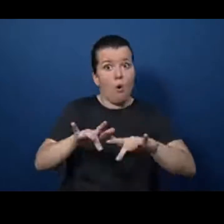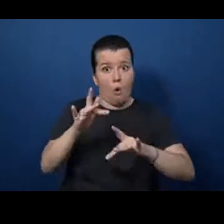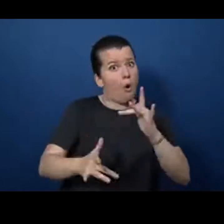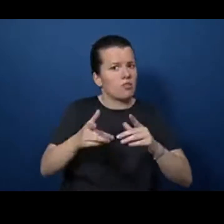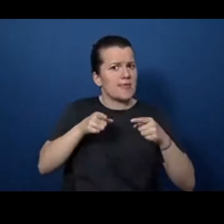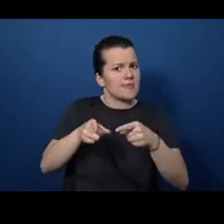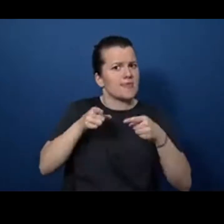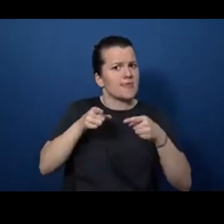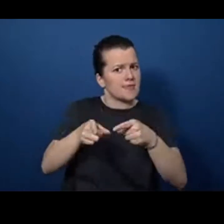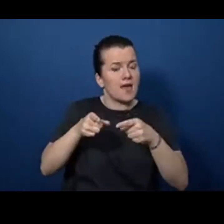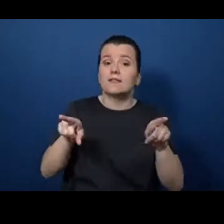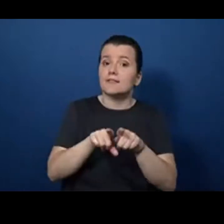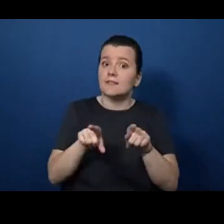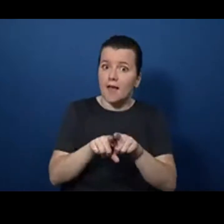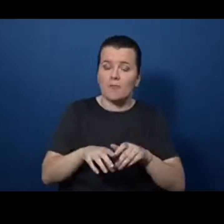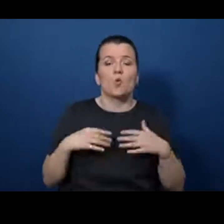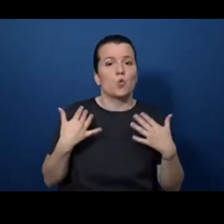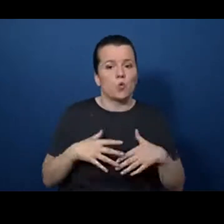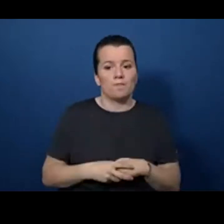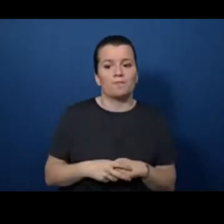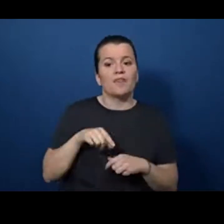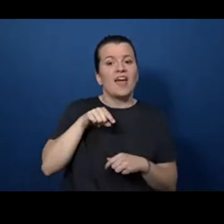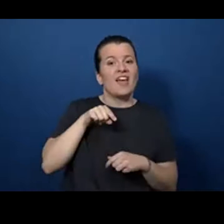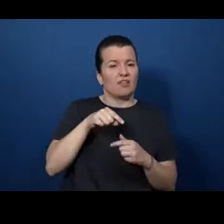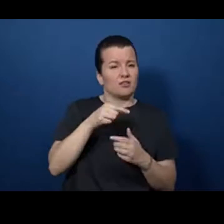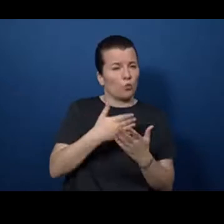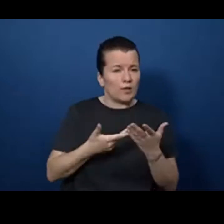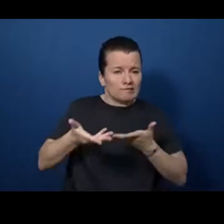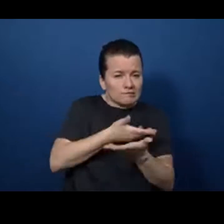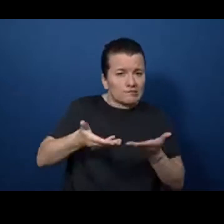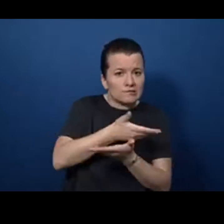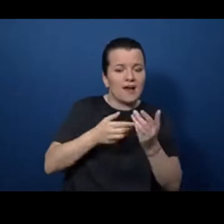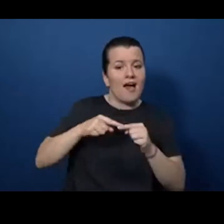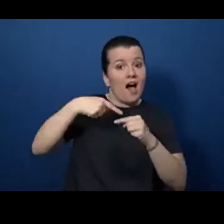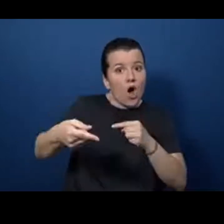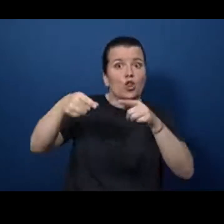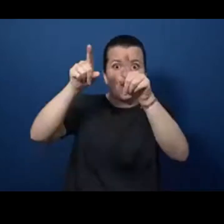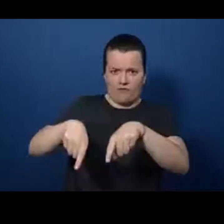during the World Anti-Bullying Forum to be held later this year in November, I think.